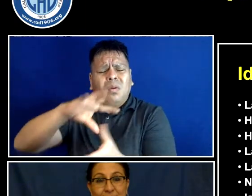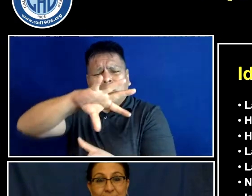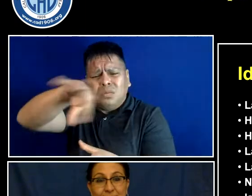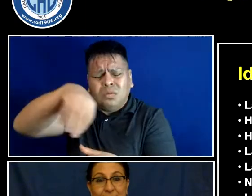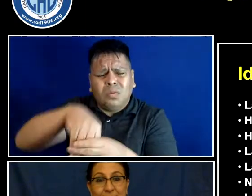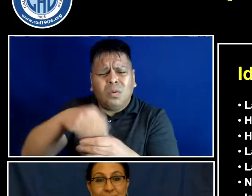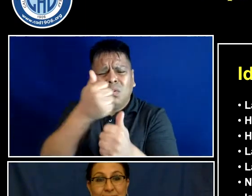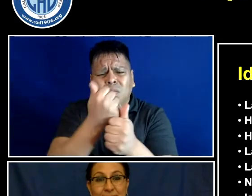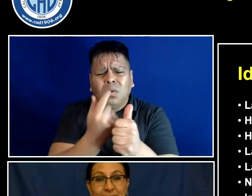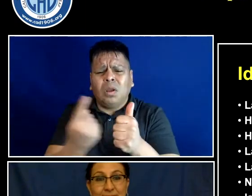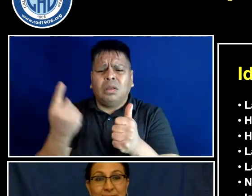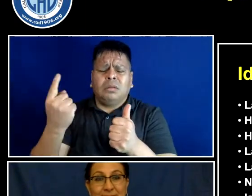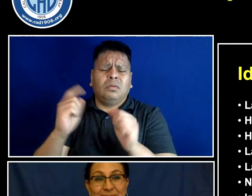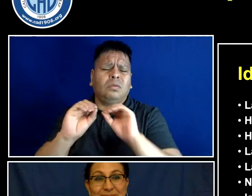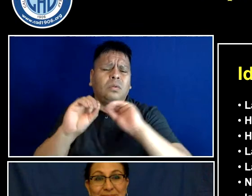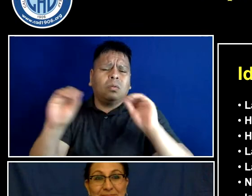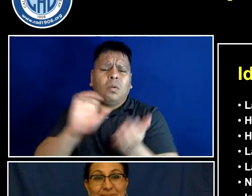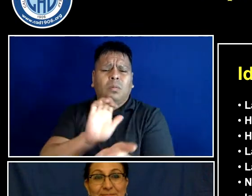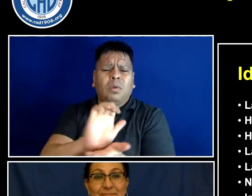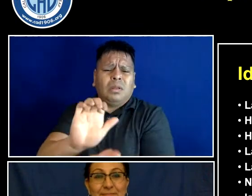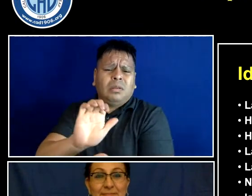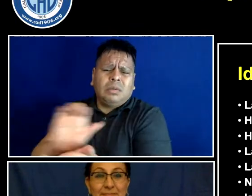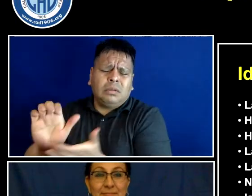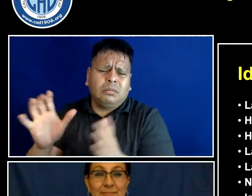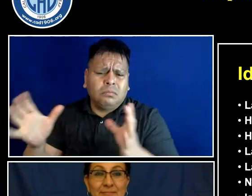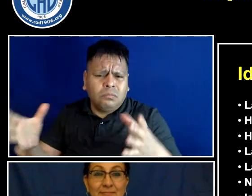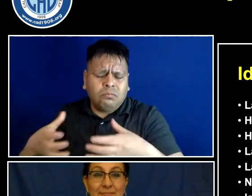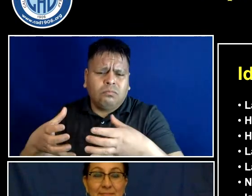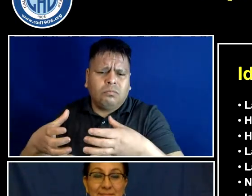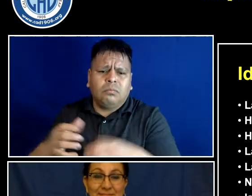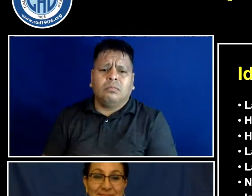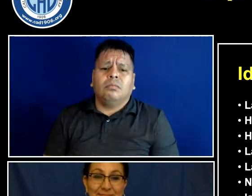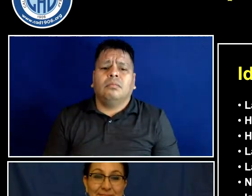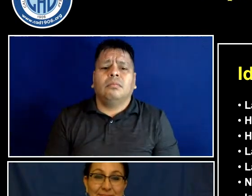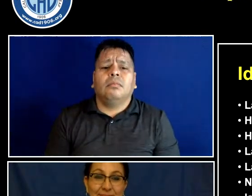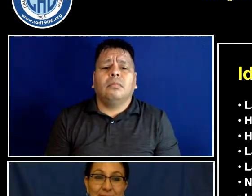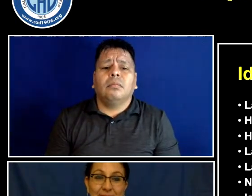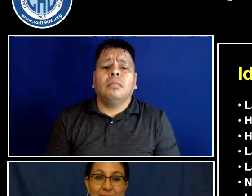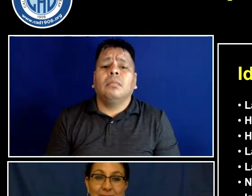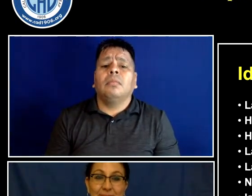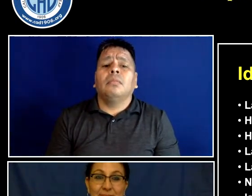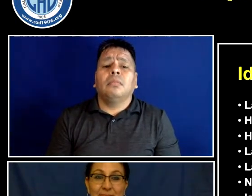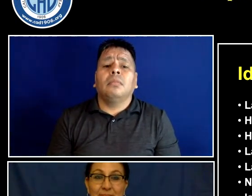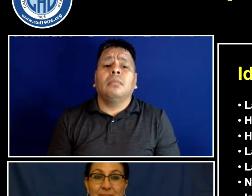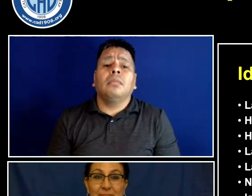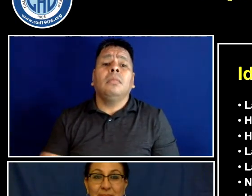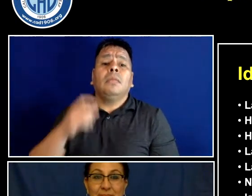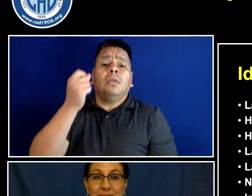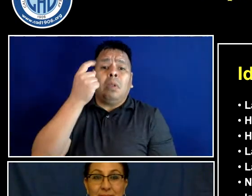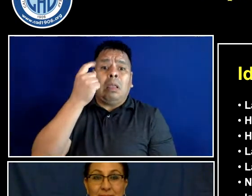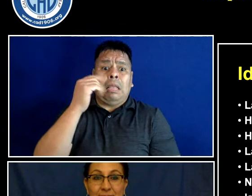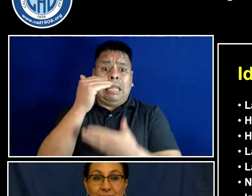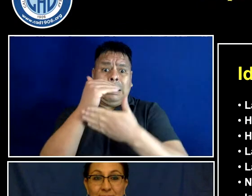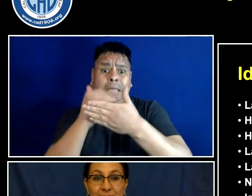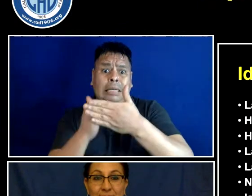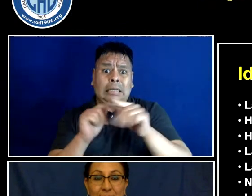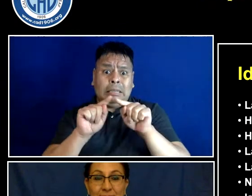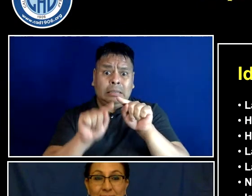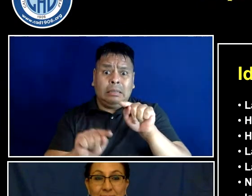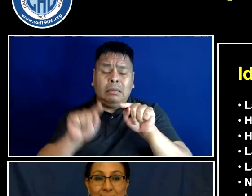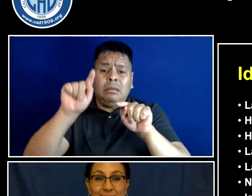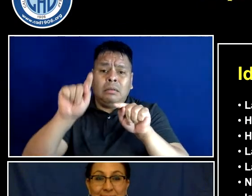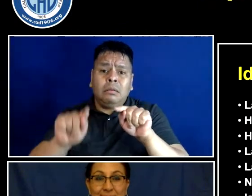is spelled out. Now, the X indicates that it's a gender-neutral term. These terms we will use because they're